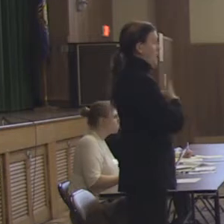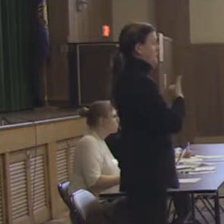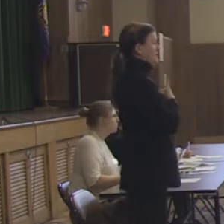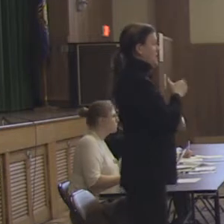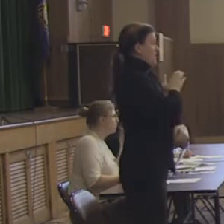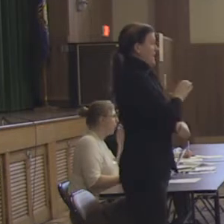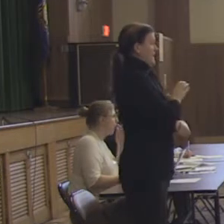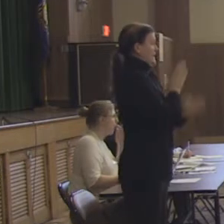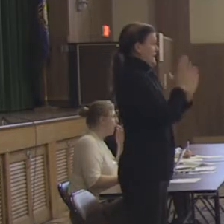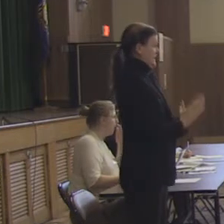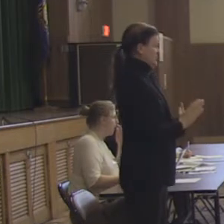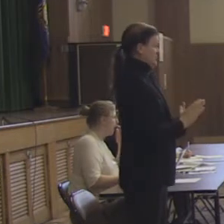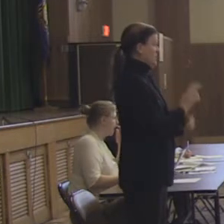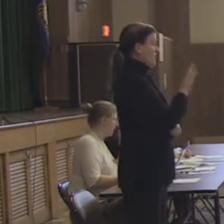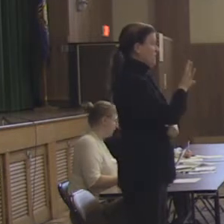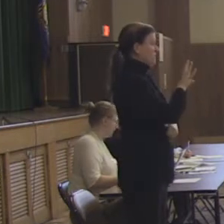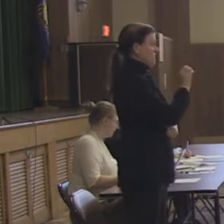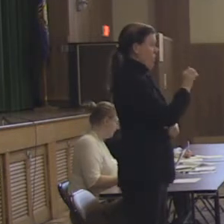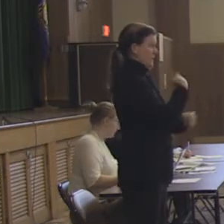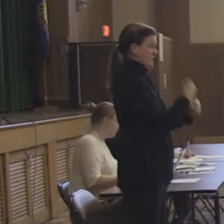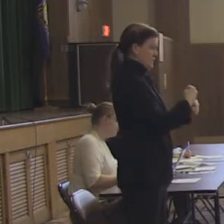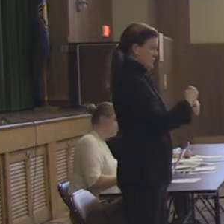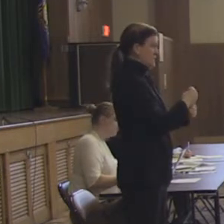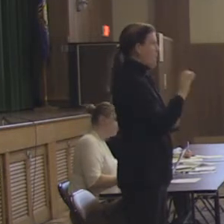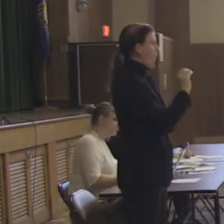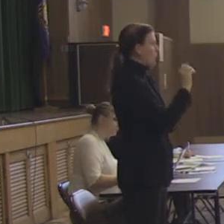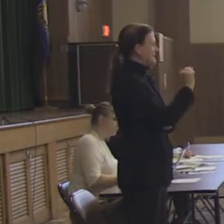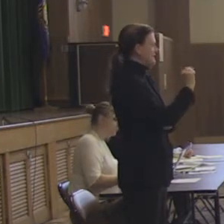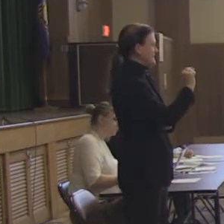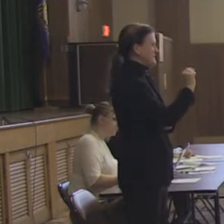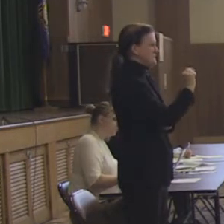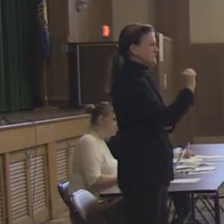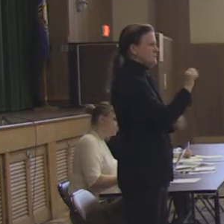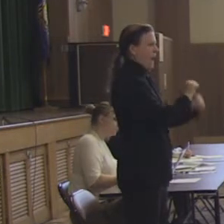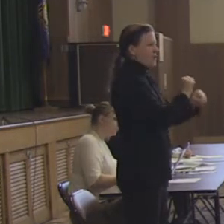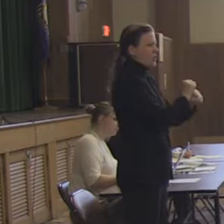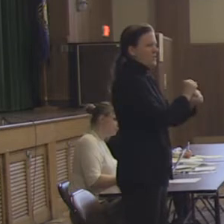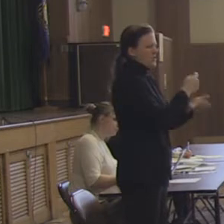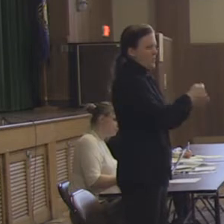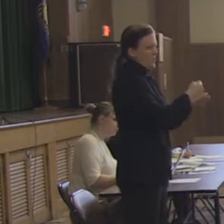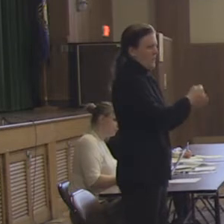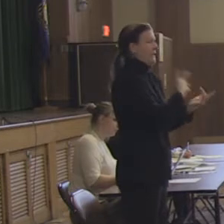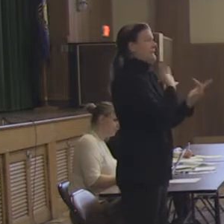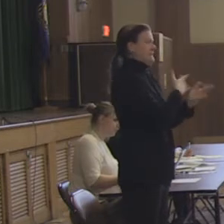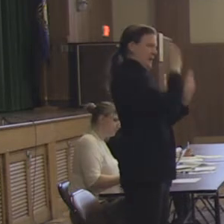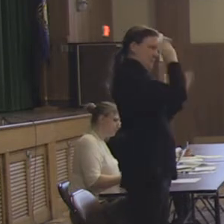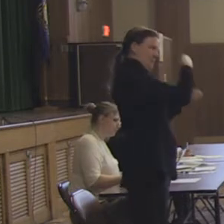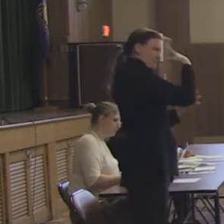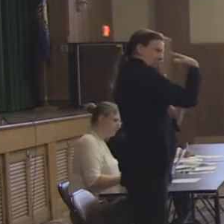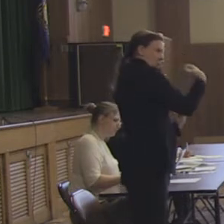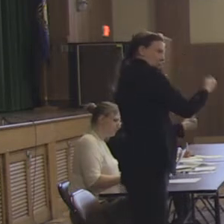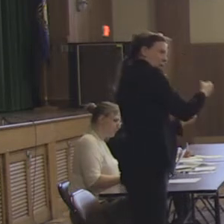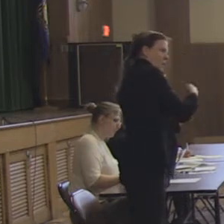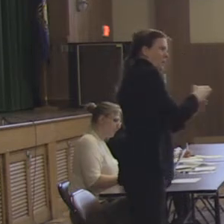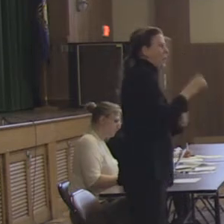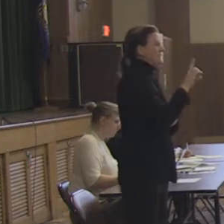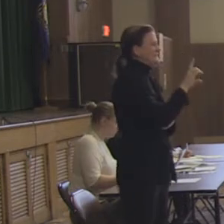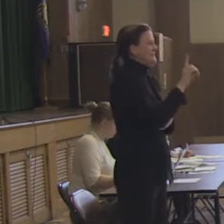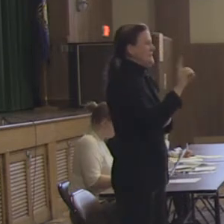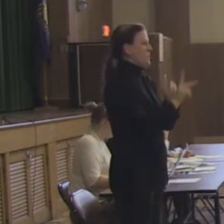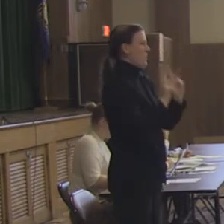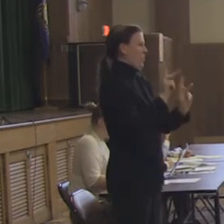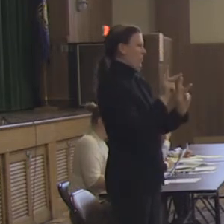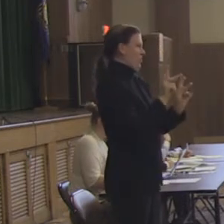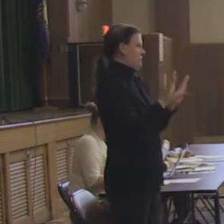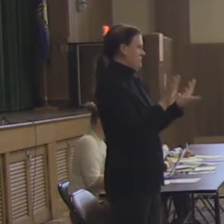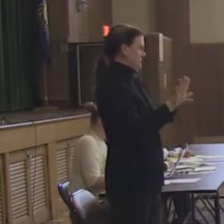years. I'm an occupational therapist. And so most of my career has been either in mental health or has been with developmental